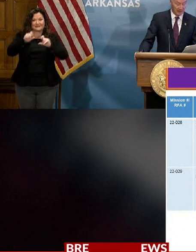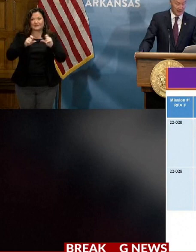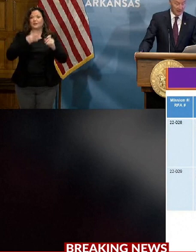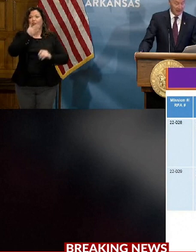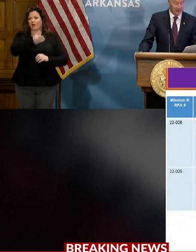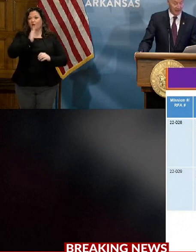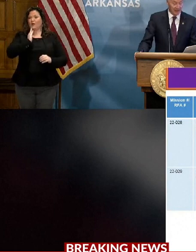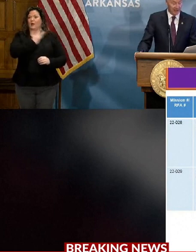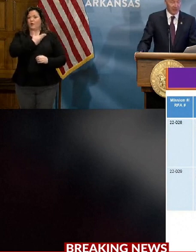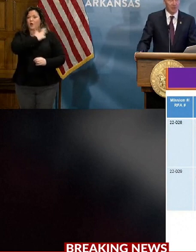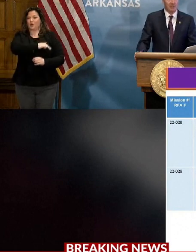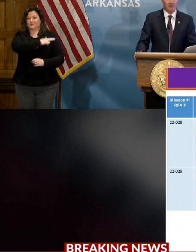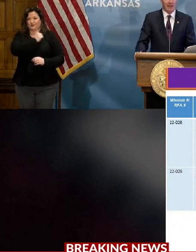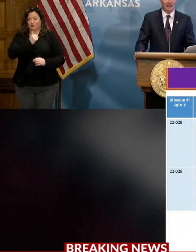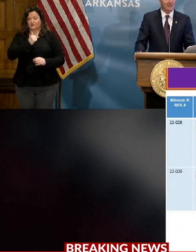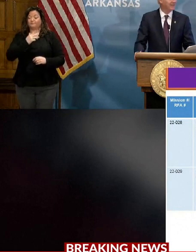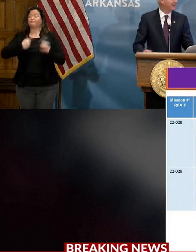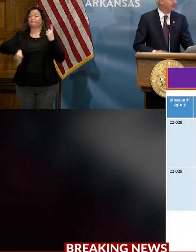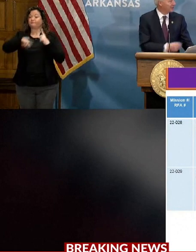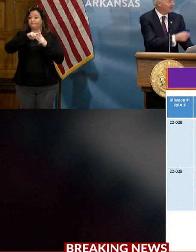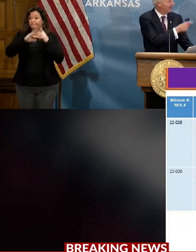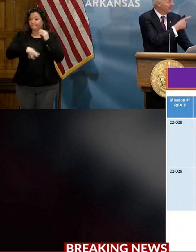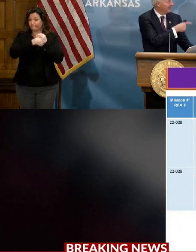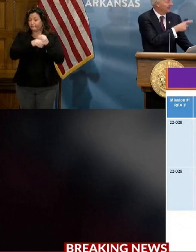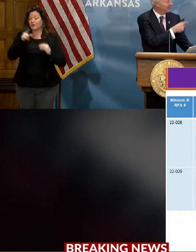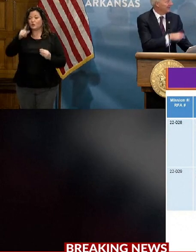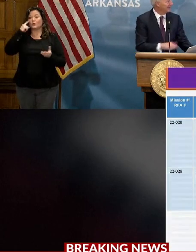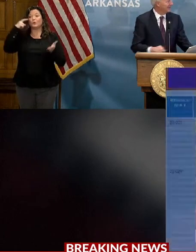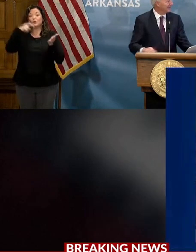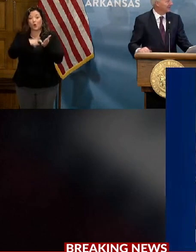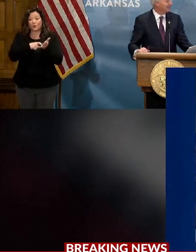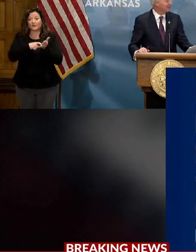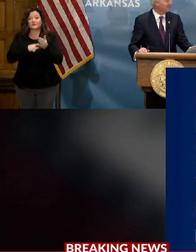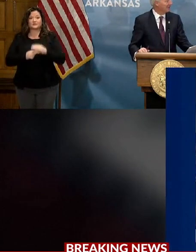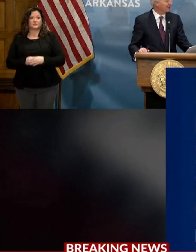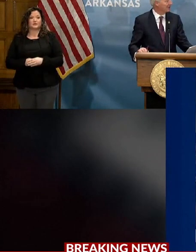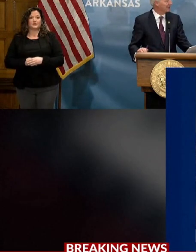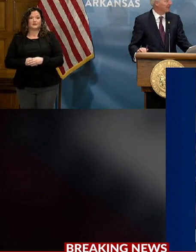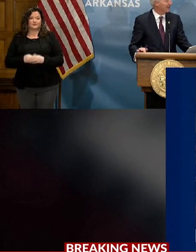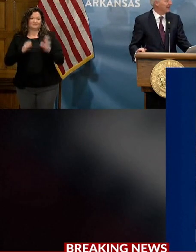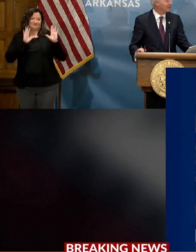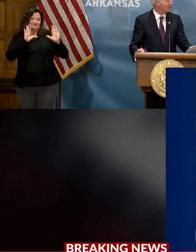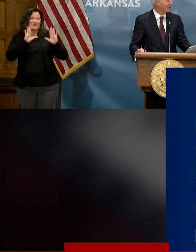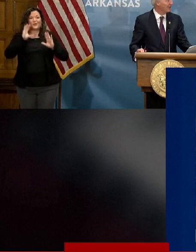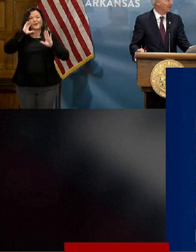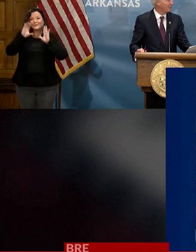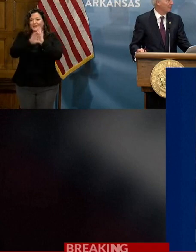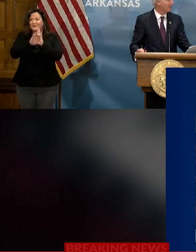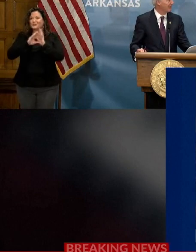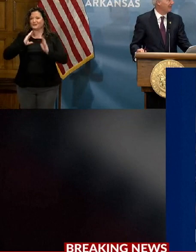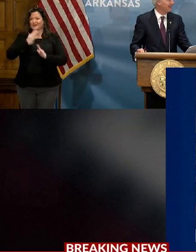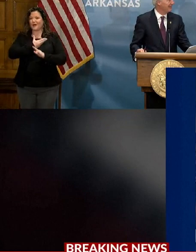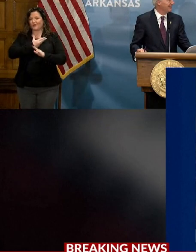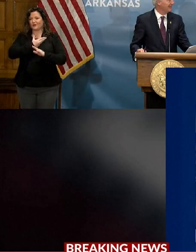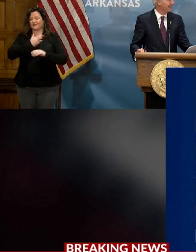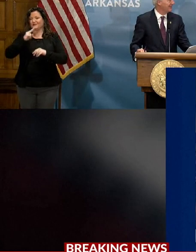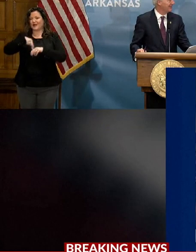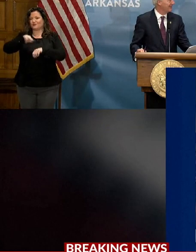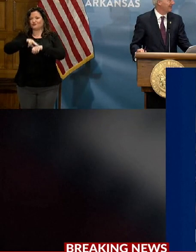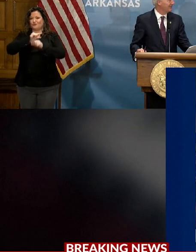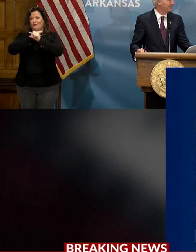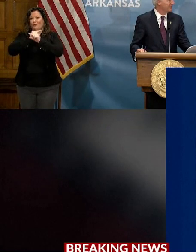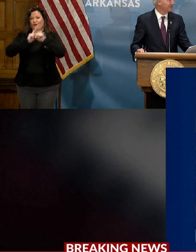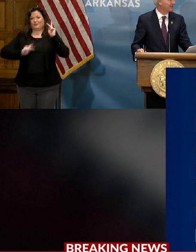hospitals. In addition to that, and you'll see they have some great pictures of our National Guard at work